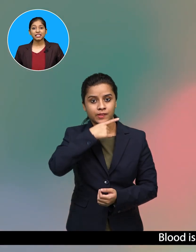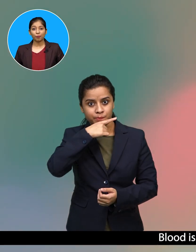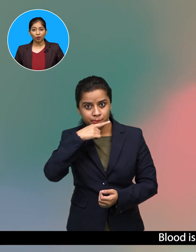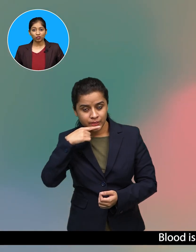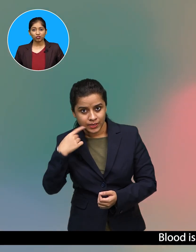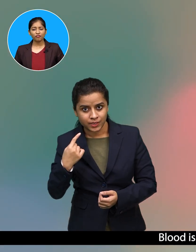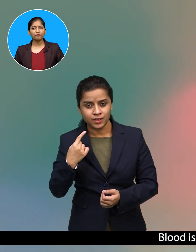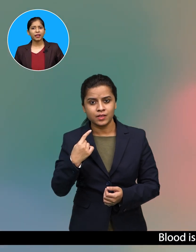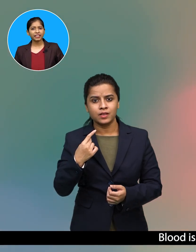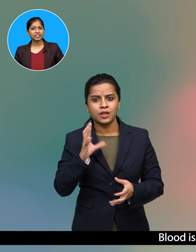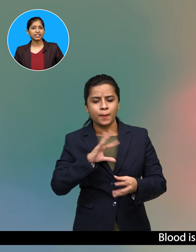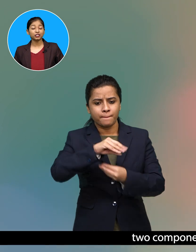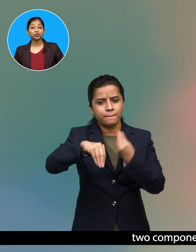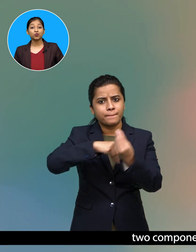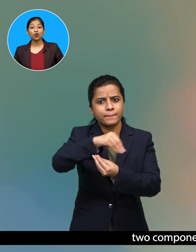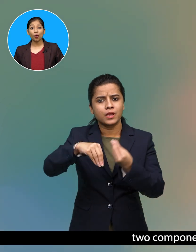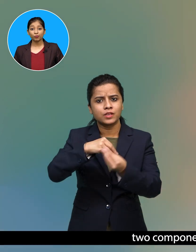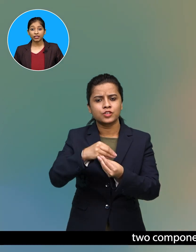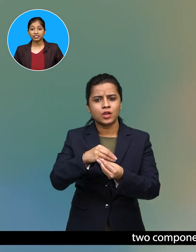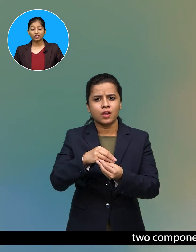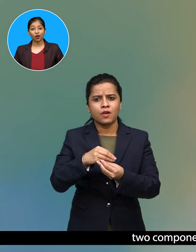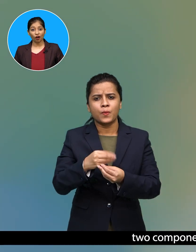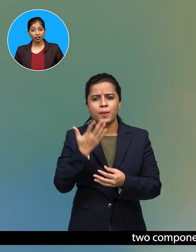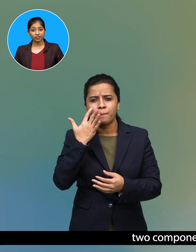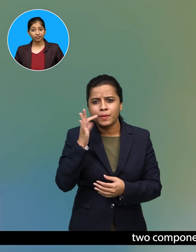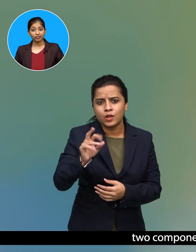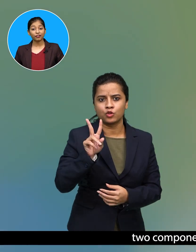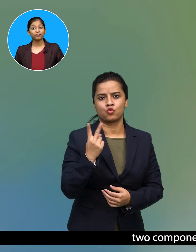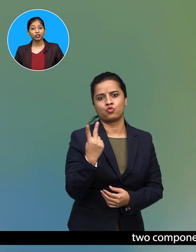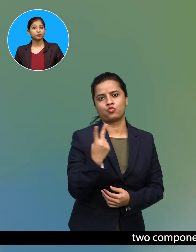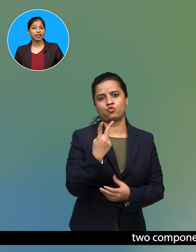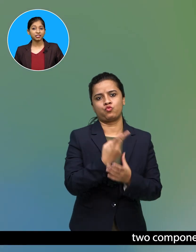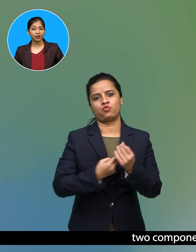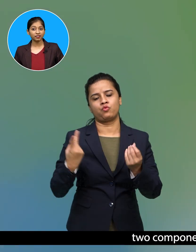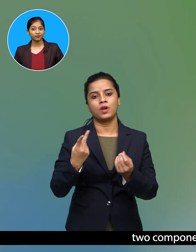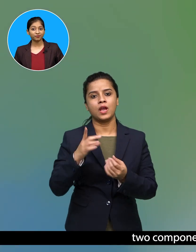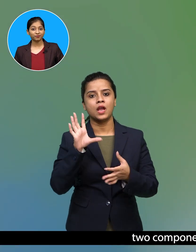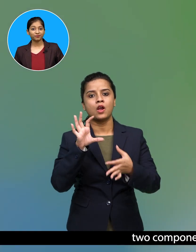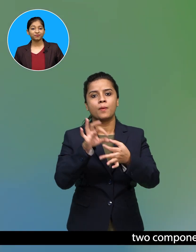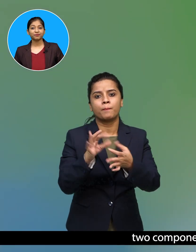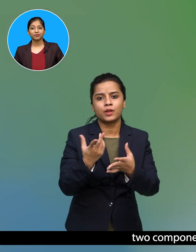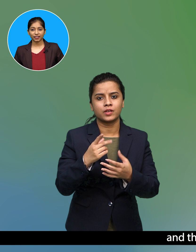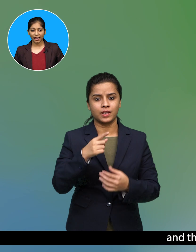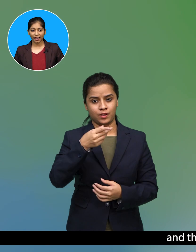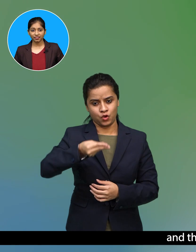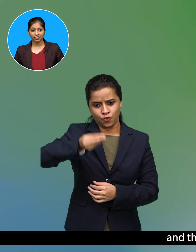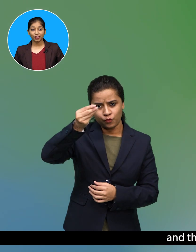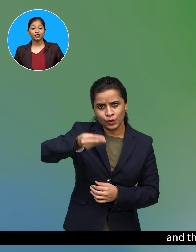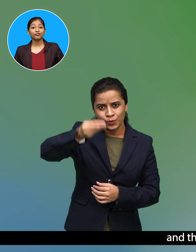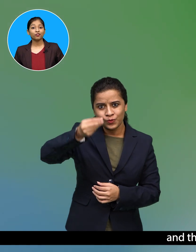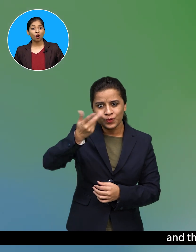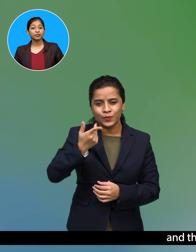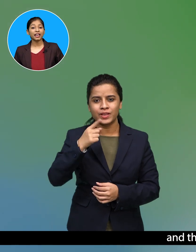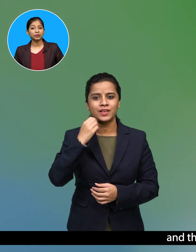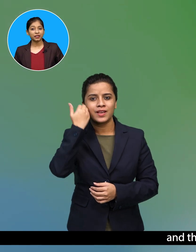Blood is composed of mainly two components called the fluid plasma and